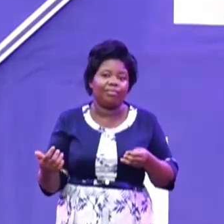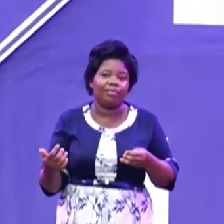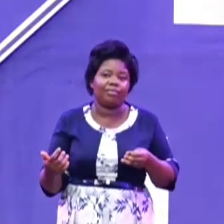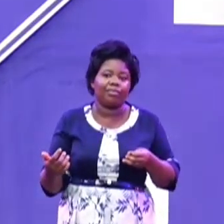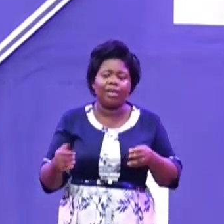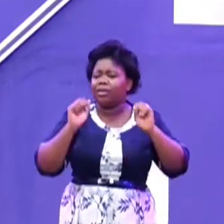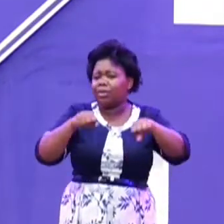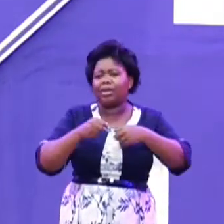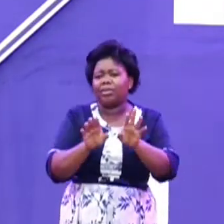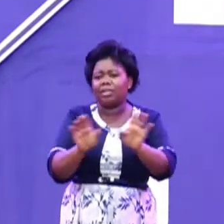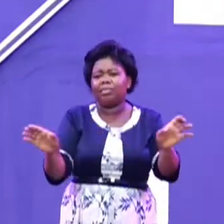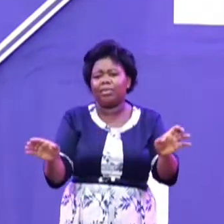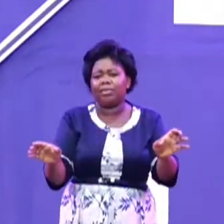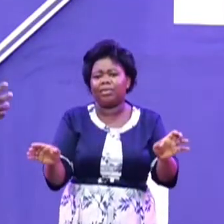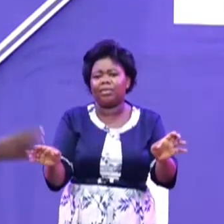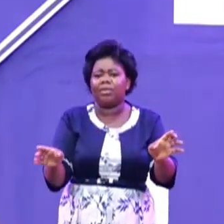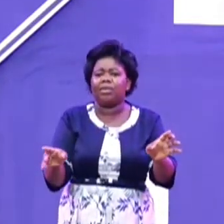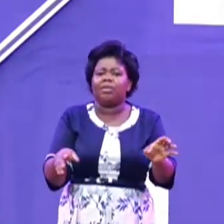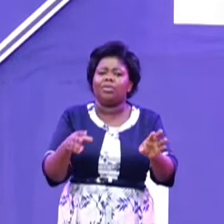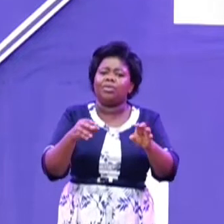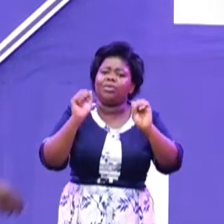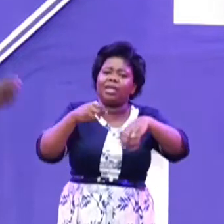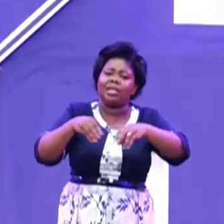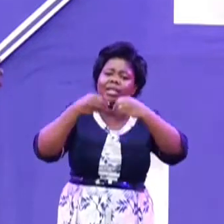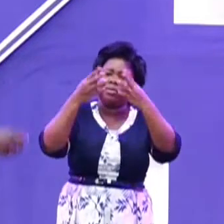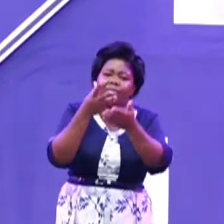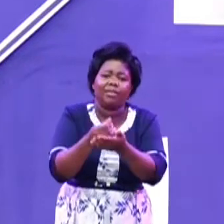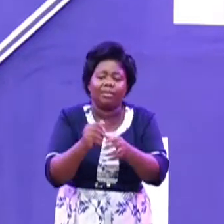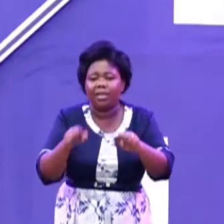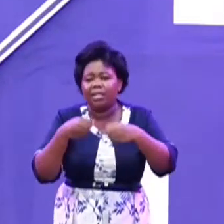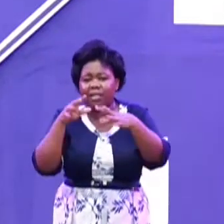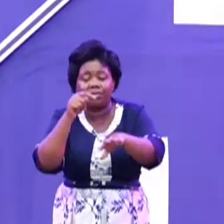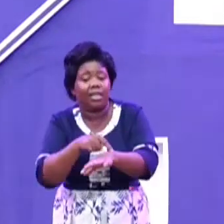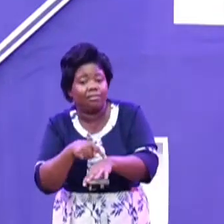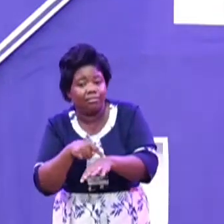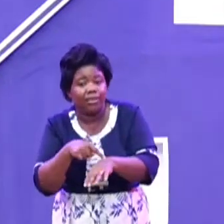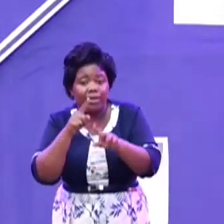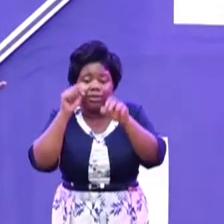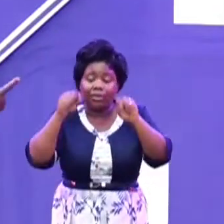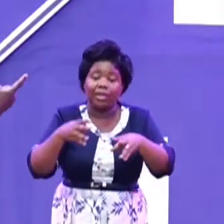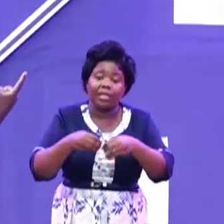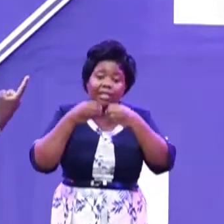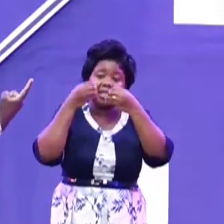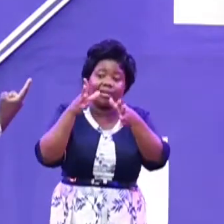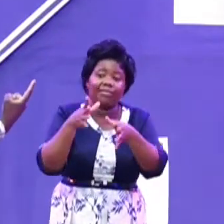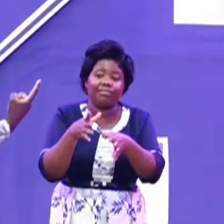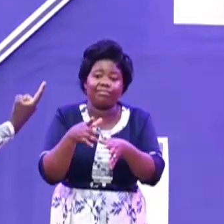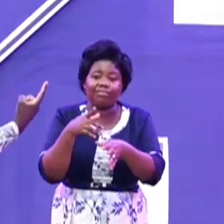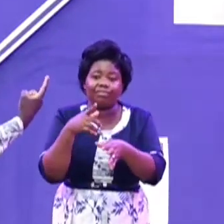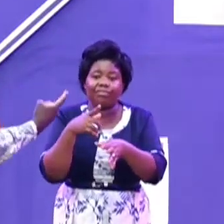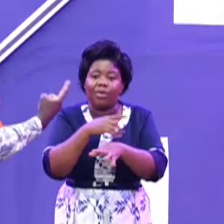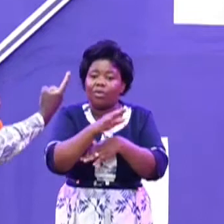You can't separate them. You may give money. You may give time. You may give your watch.